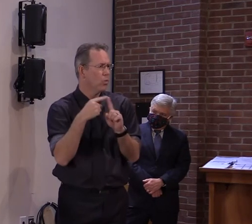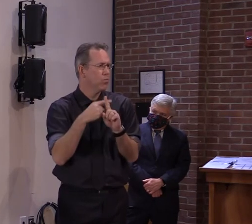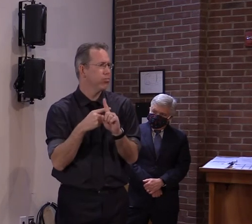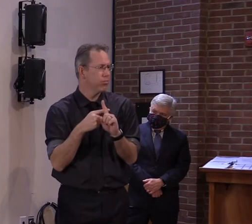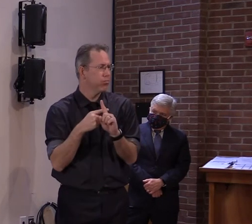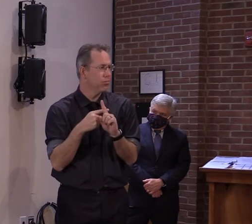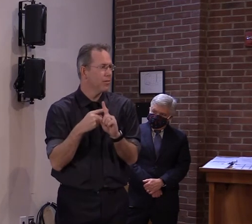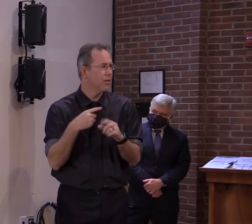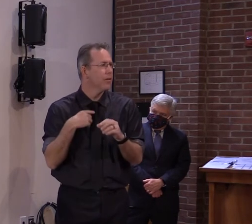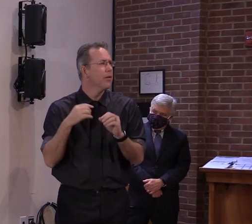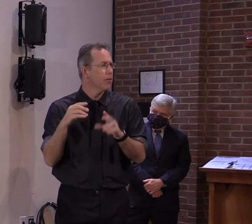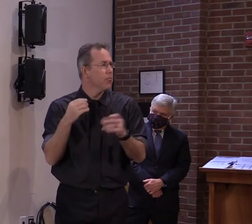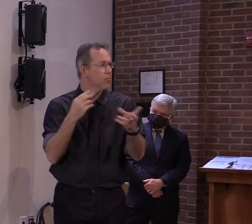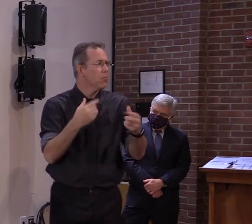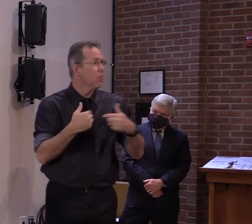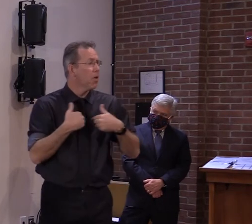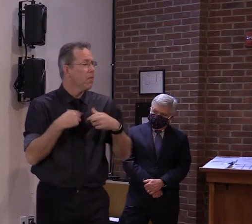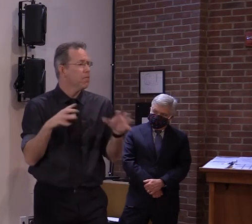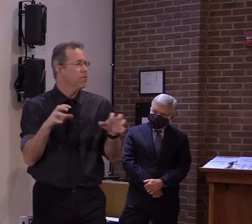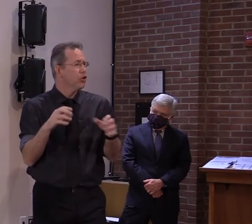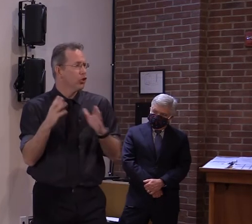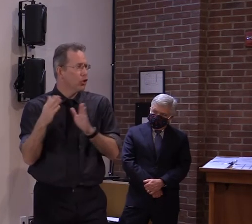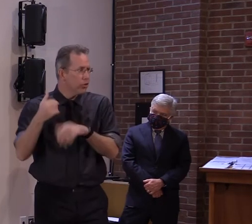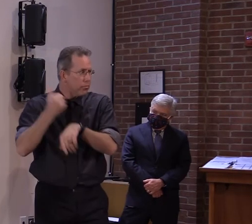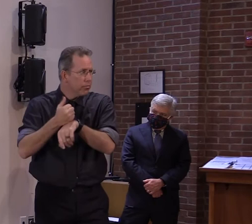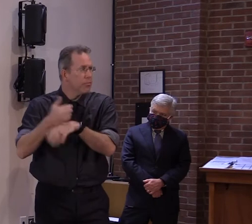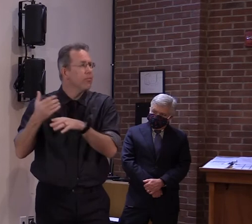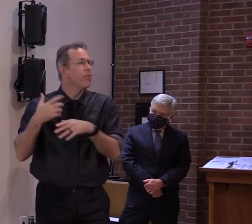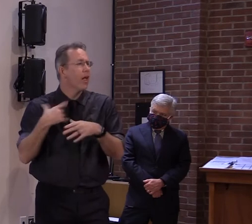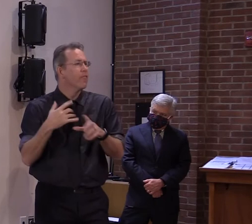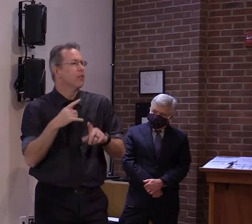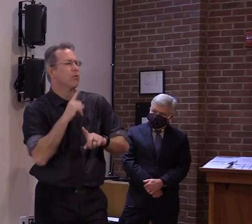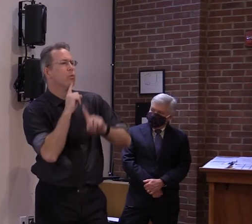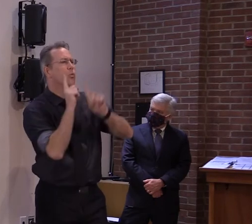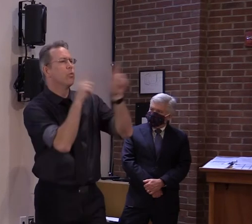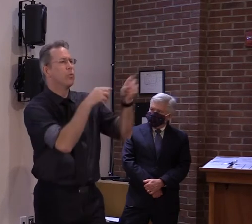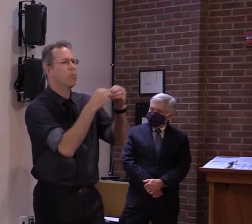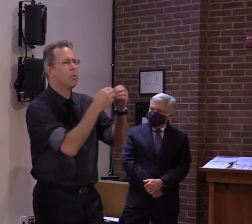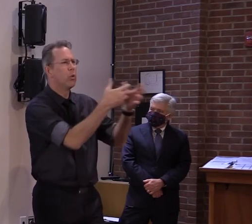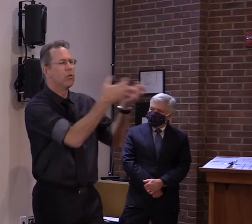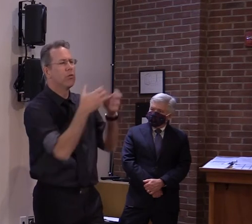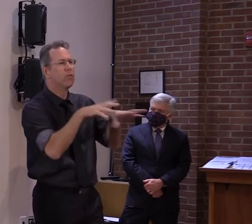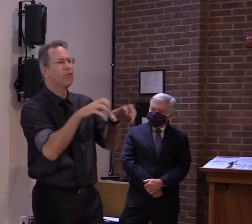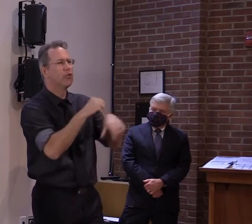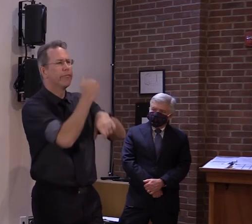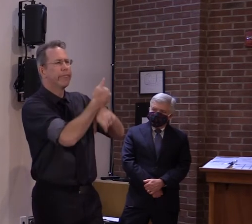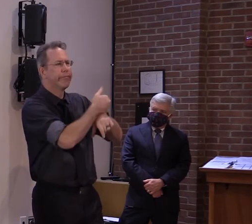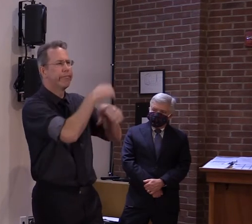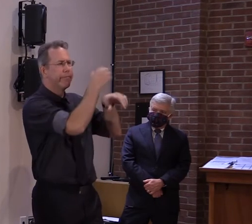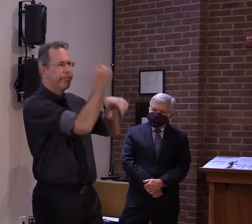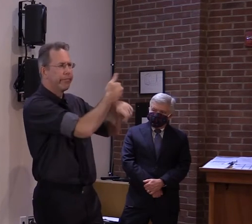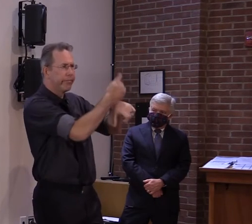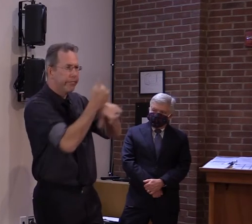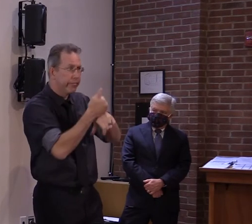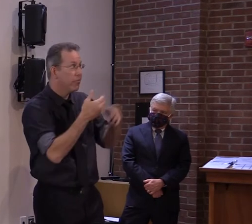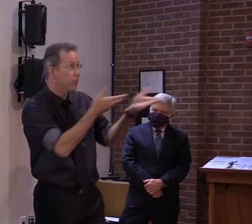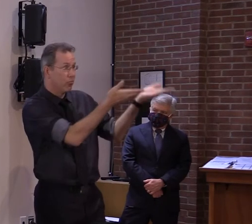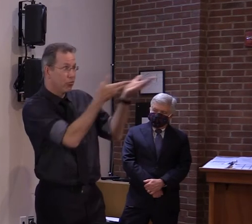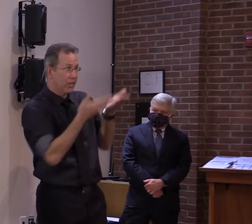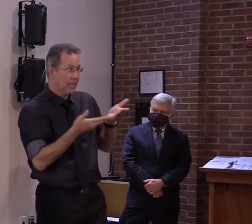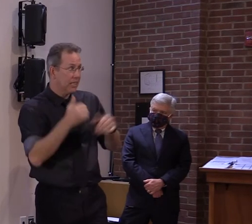But I believe we have a freezer that we've ordered for that, and I'm not sure about the date of delivery and dry ice as well.